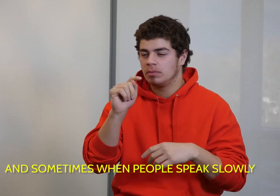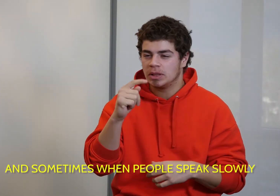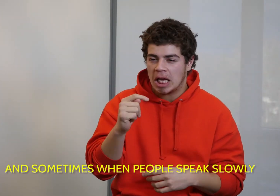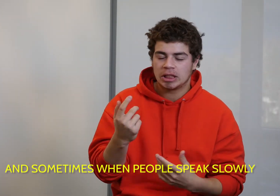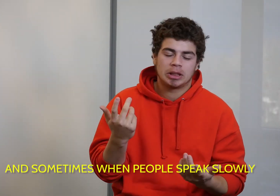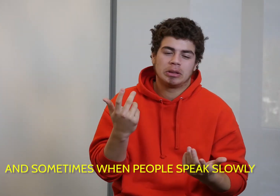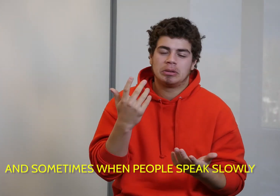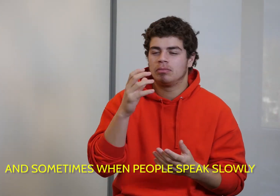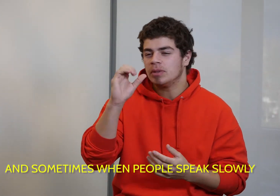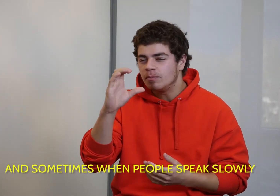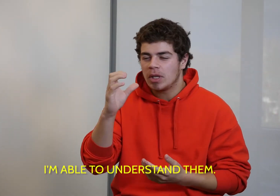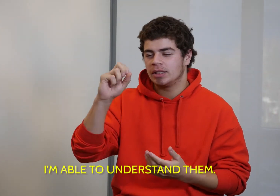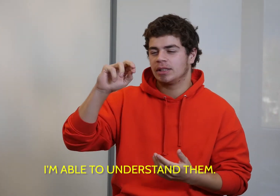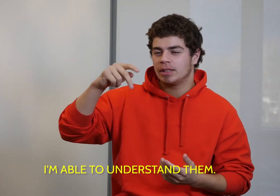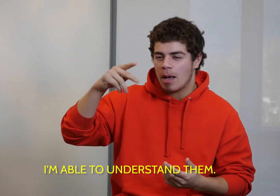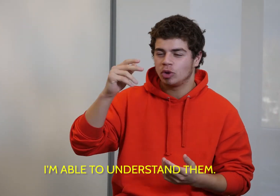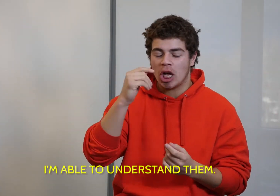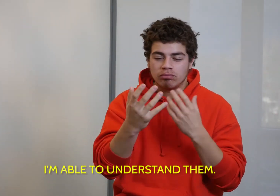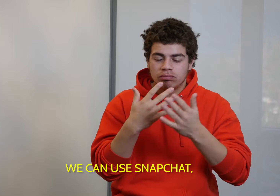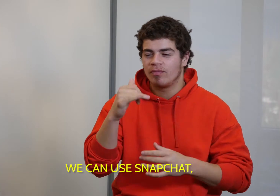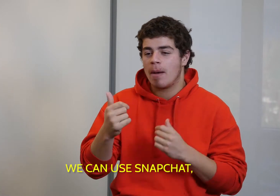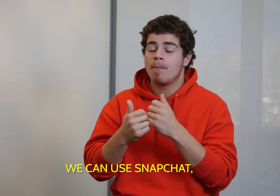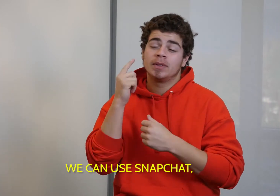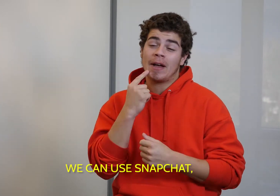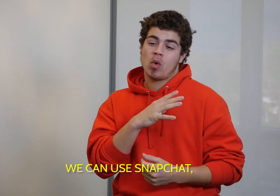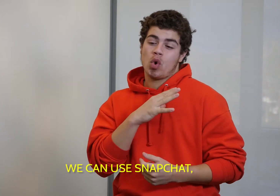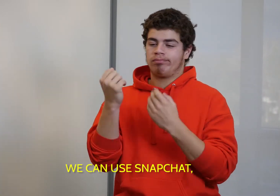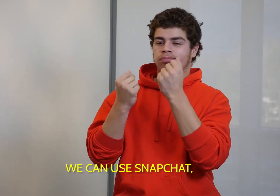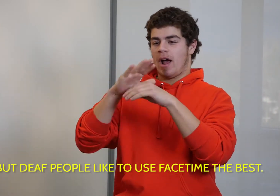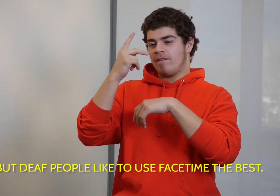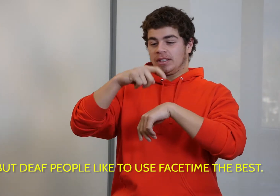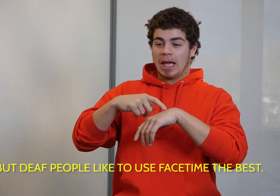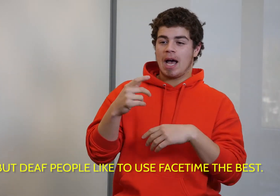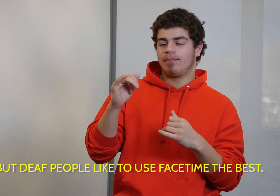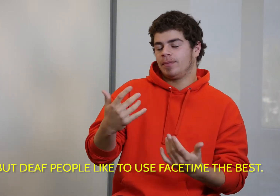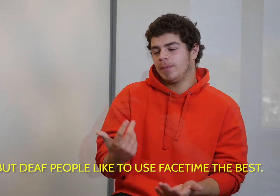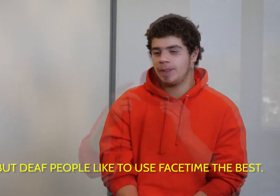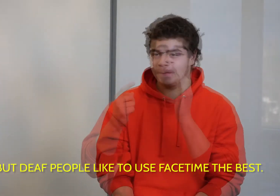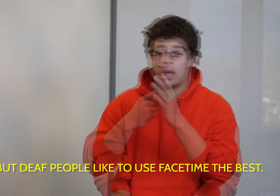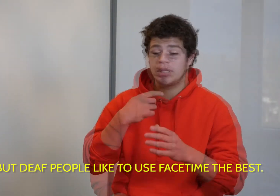if people speak slowly, I'm able to understand them, but we can use Snapchat, but deaf people like to use FaceTime the best.